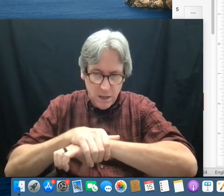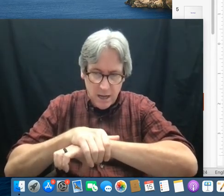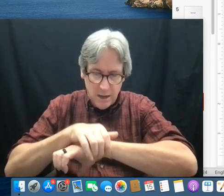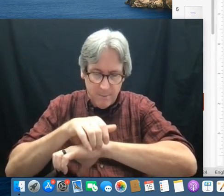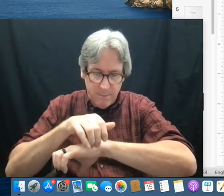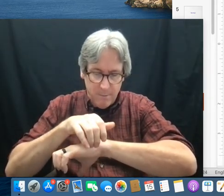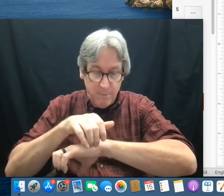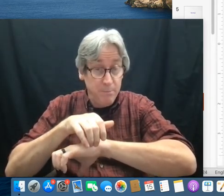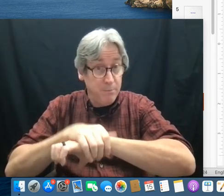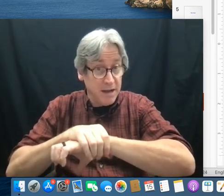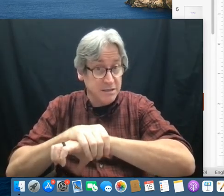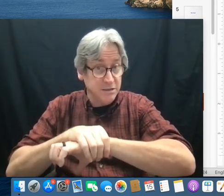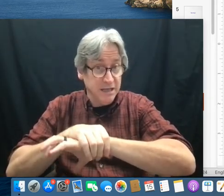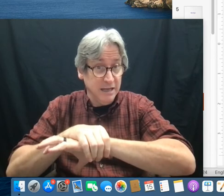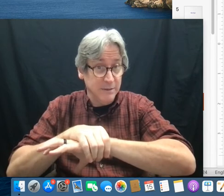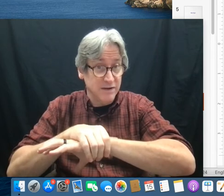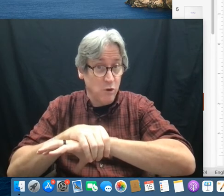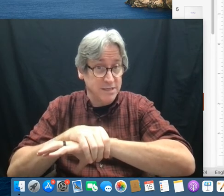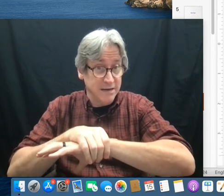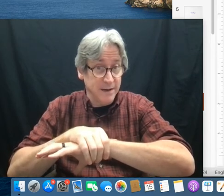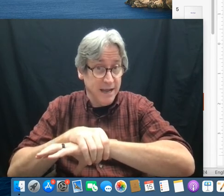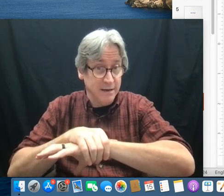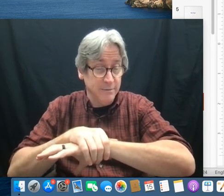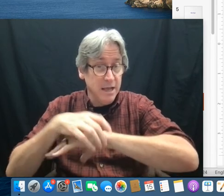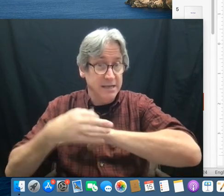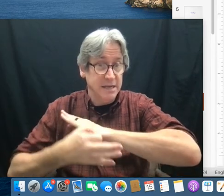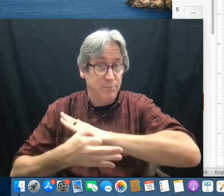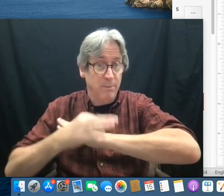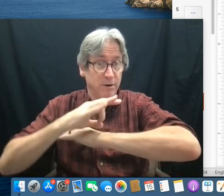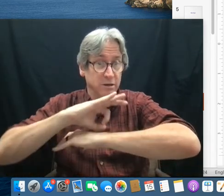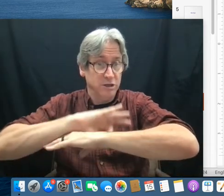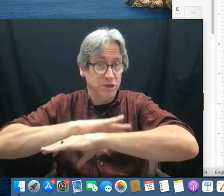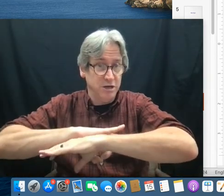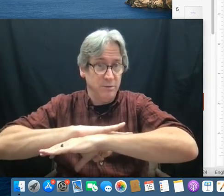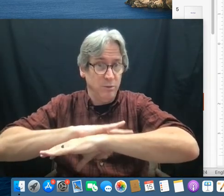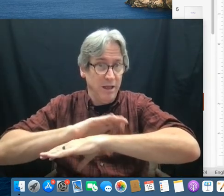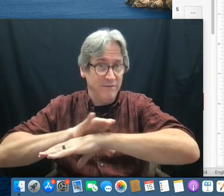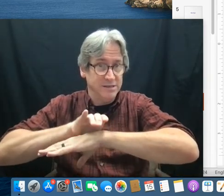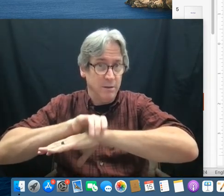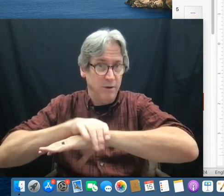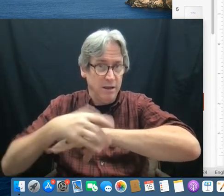smooth. And my chair falls back. Sign for English.